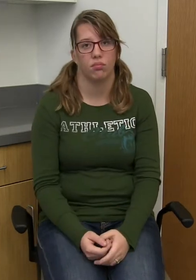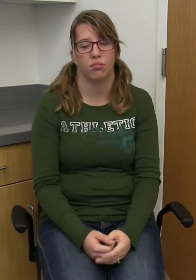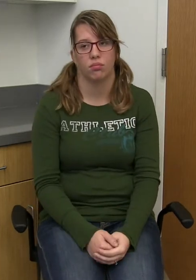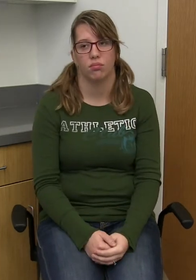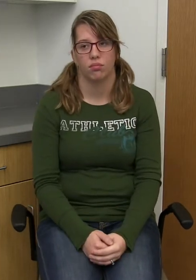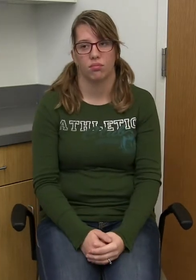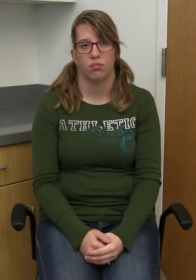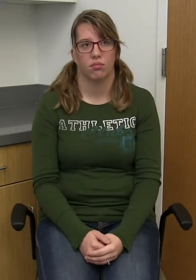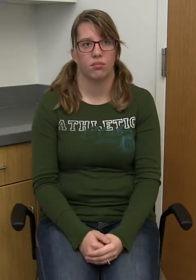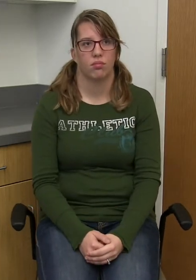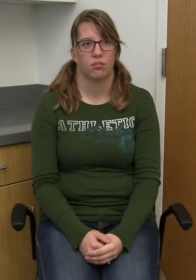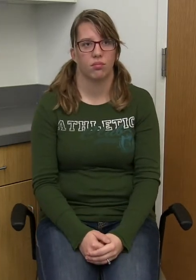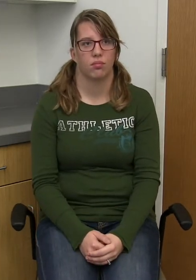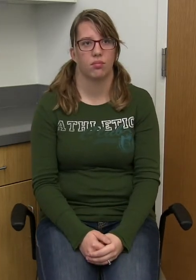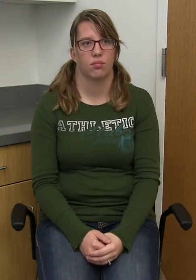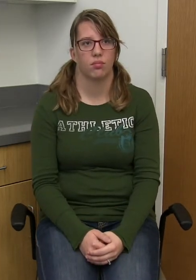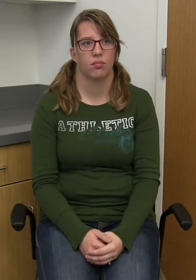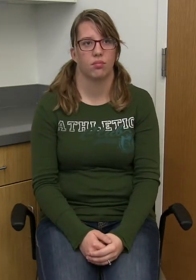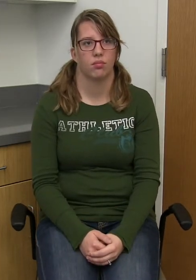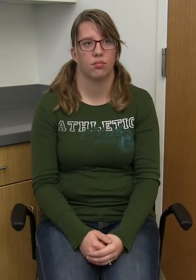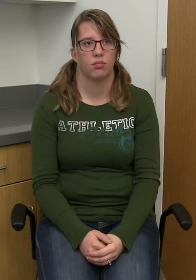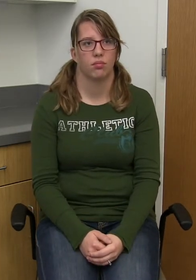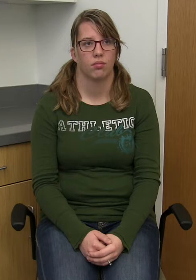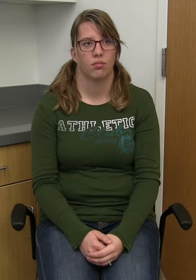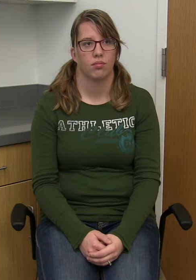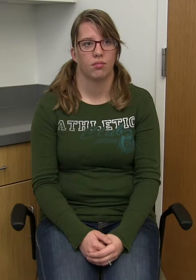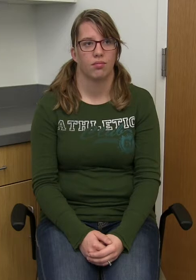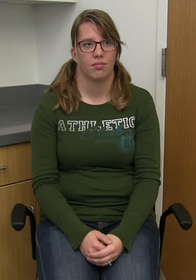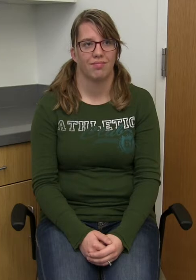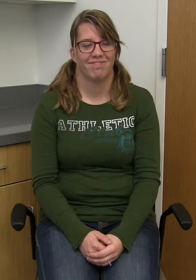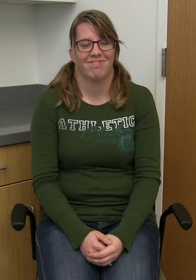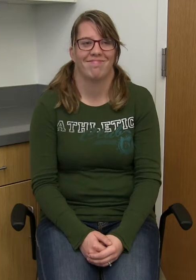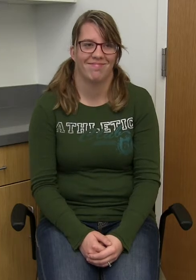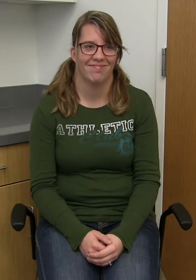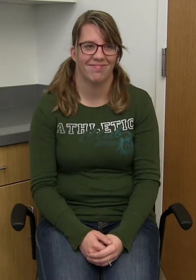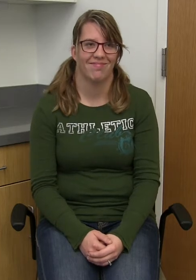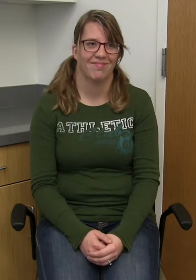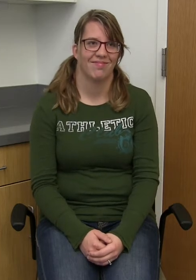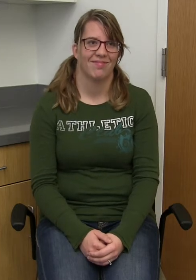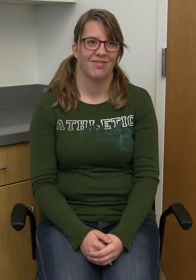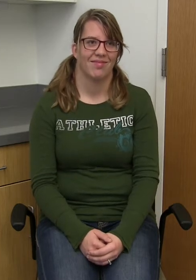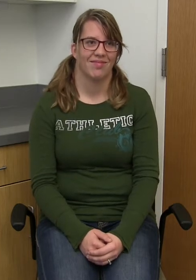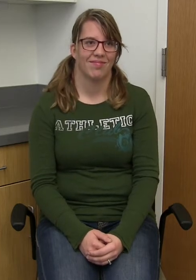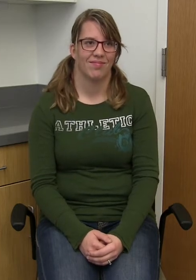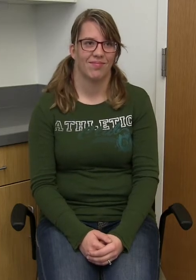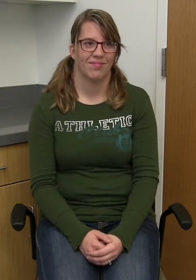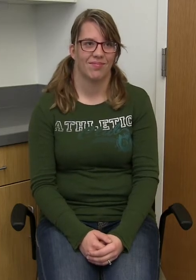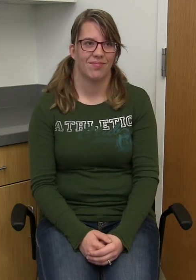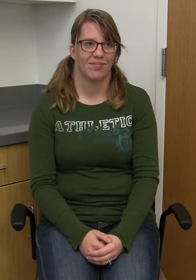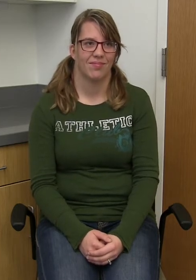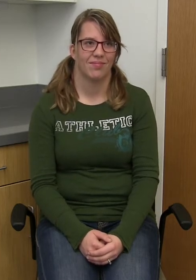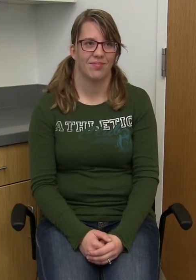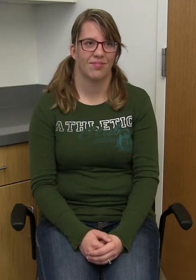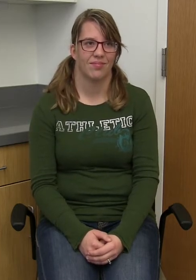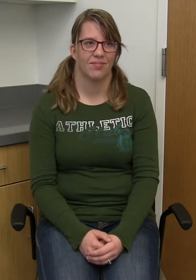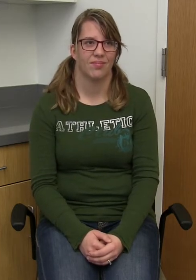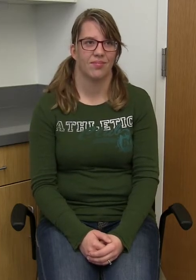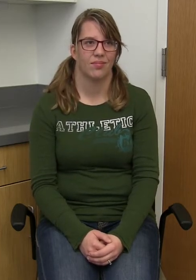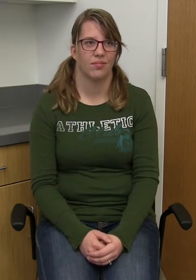Okay, yeah, that definitely makes sense coming off birth control. A lot of times it takes the body a little bit of time to adjust. And so then